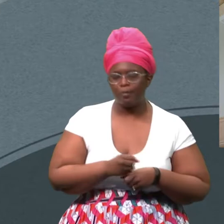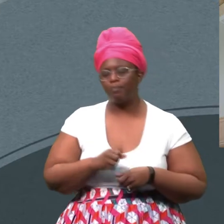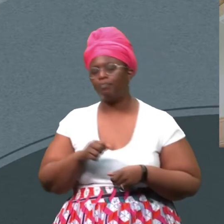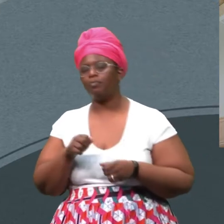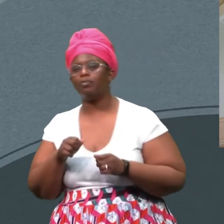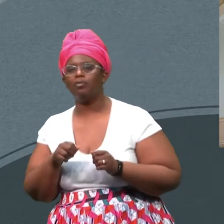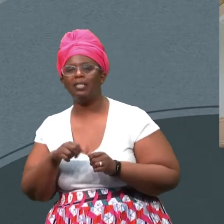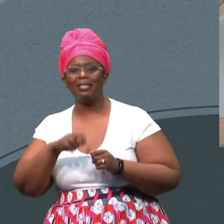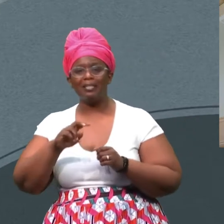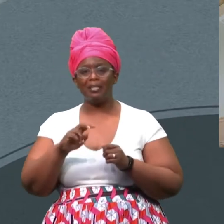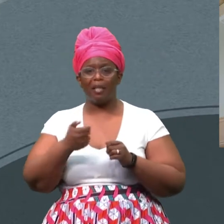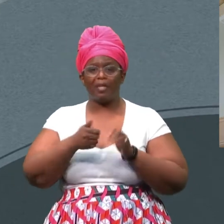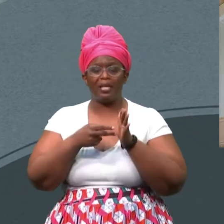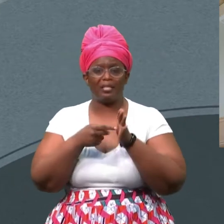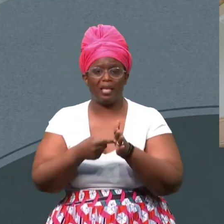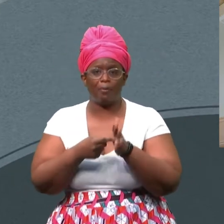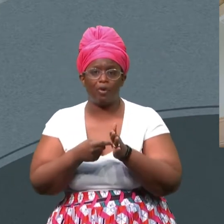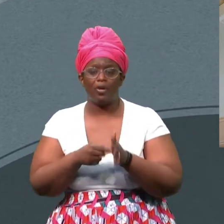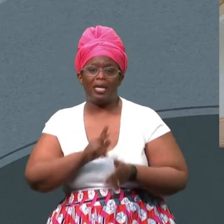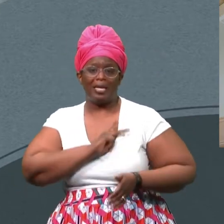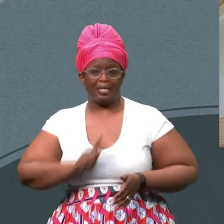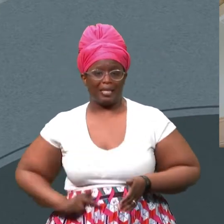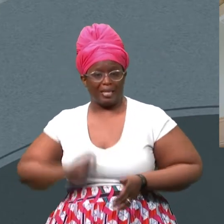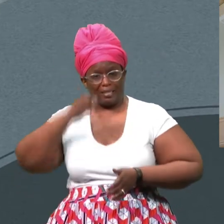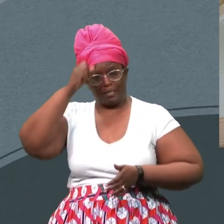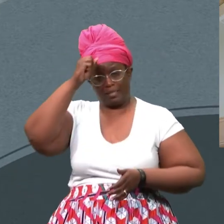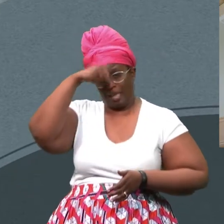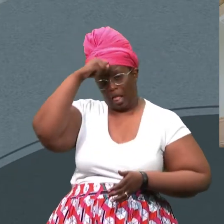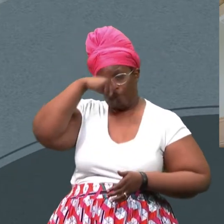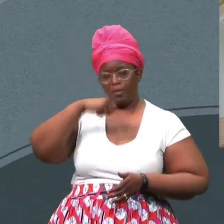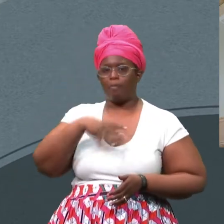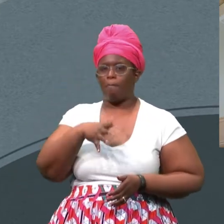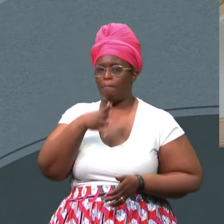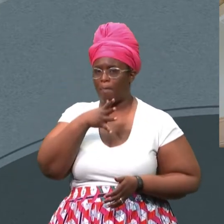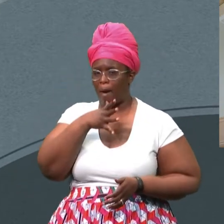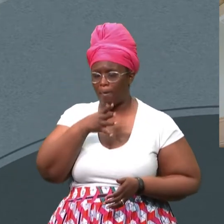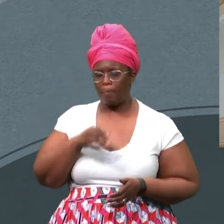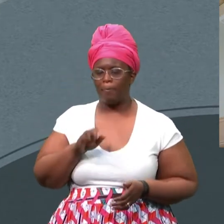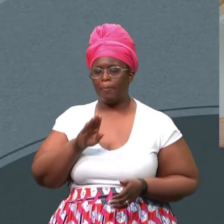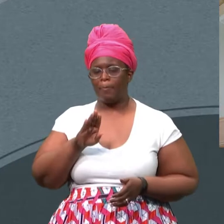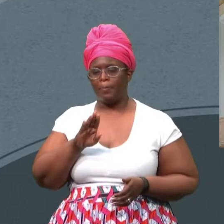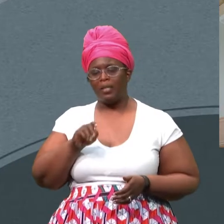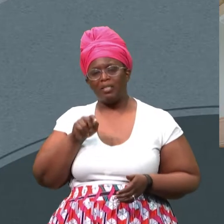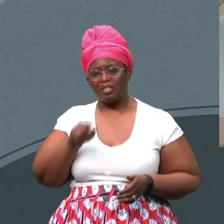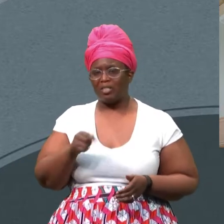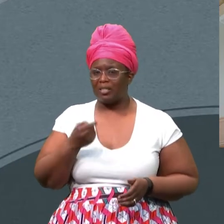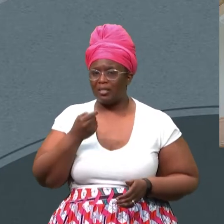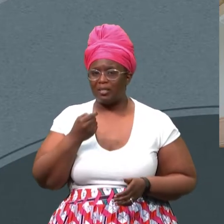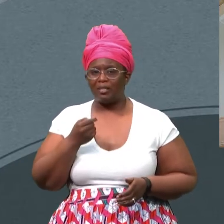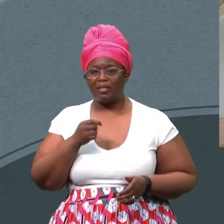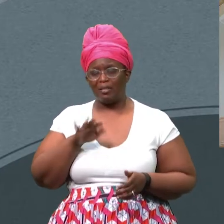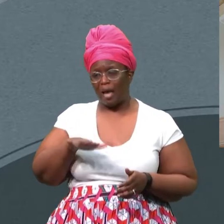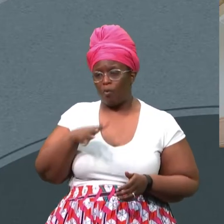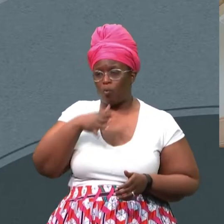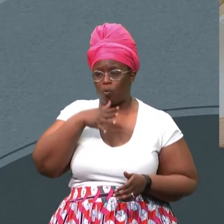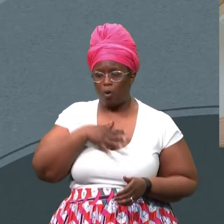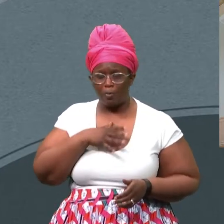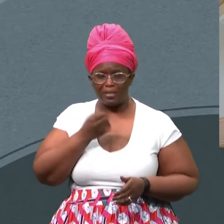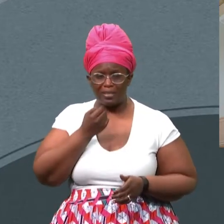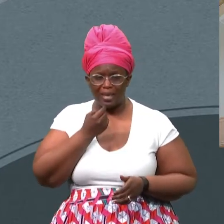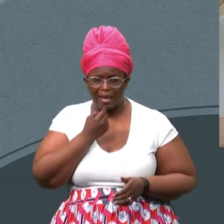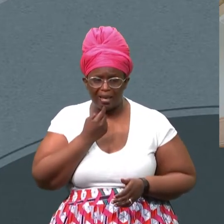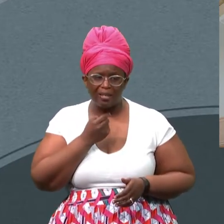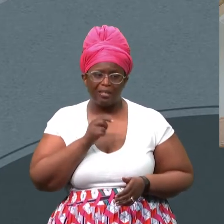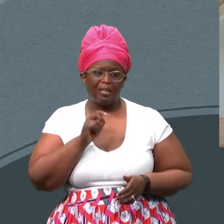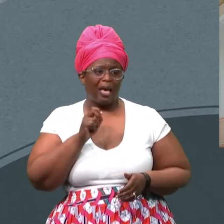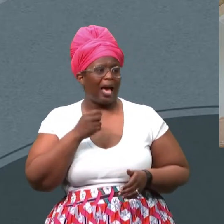sacrificial love of the mother of King Solomon, who told him that she was willing to have her son taken away and raised by somebody